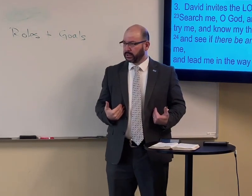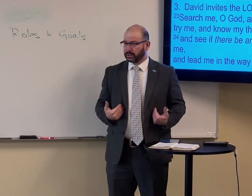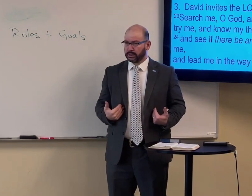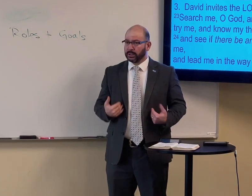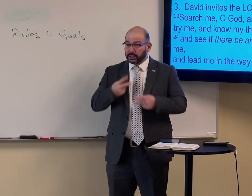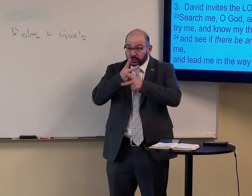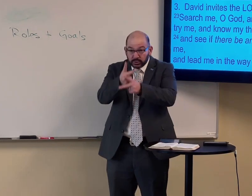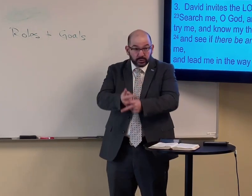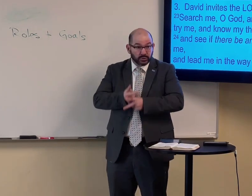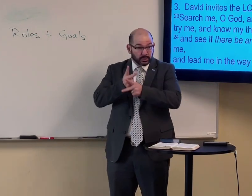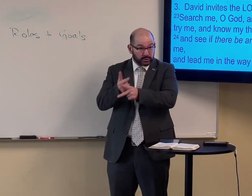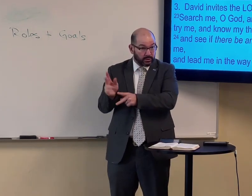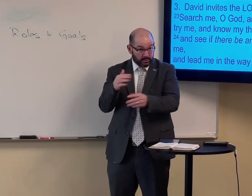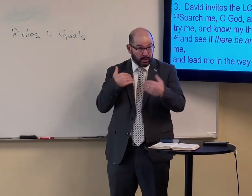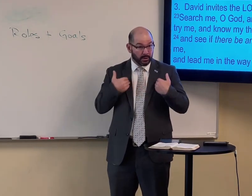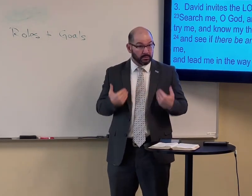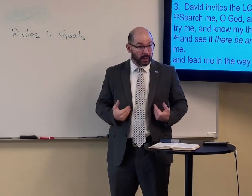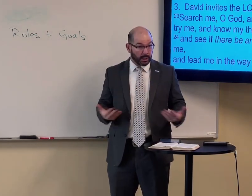Your physical health. How do you take care of yourself?